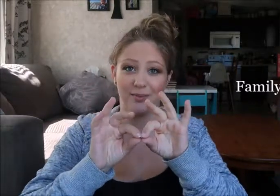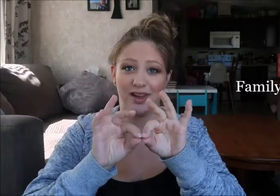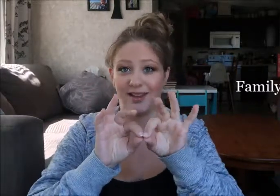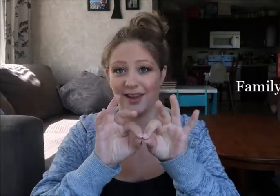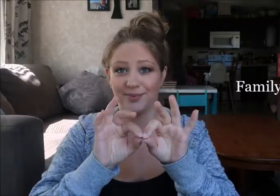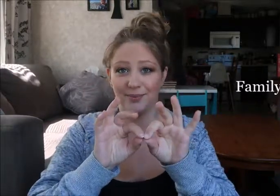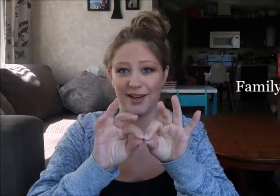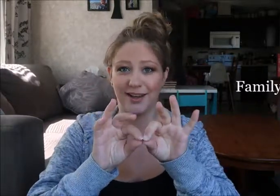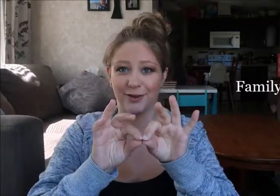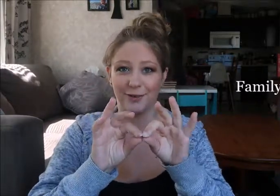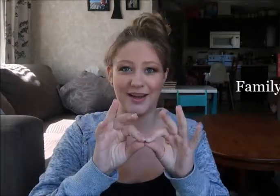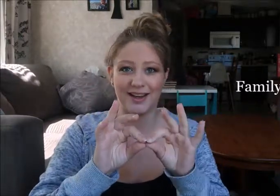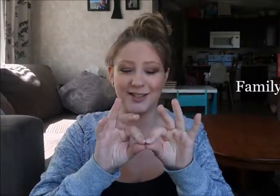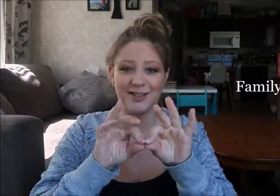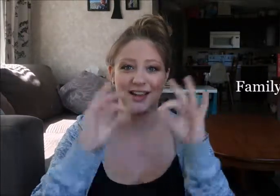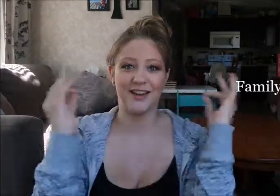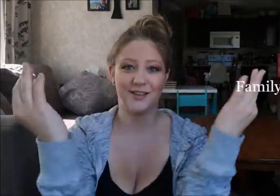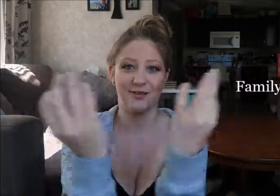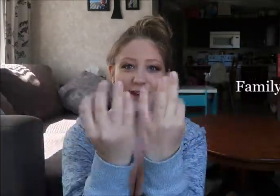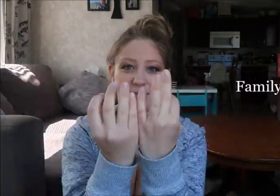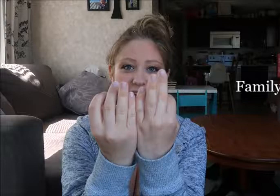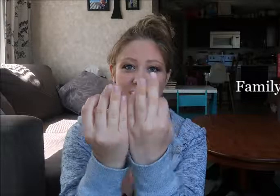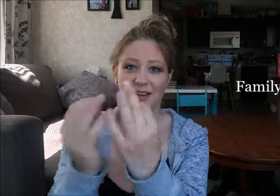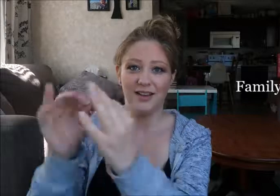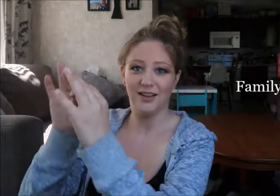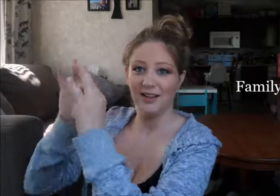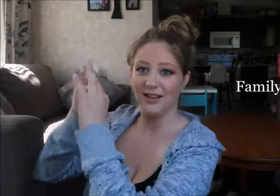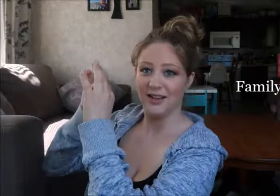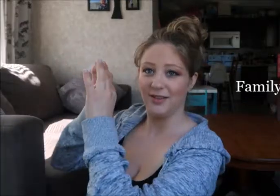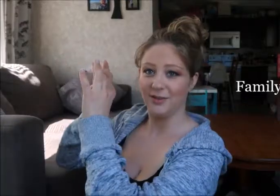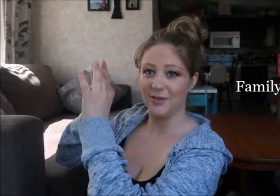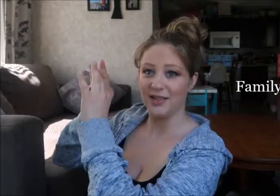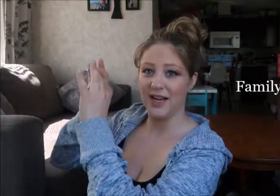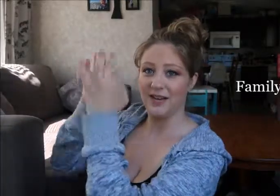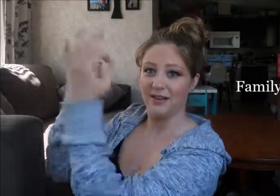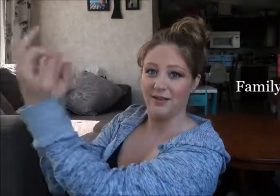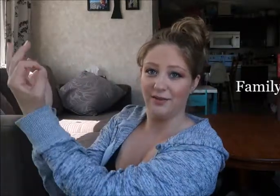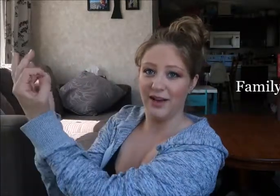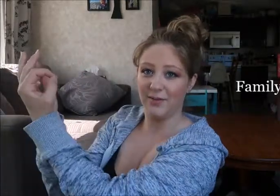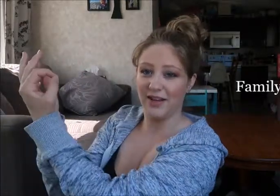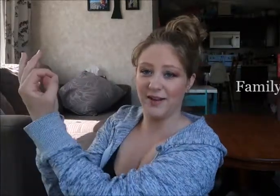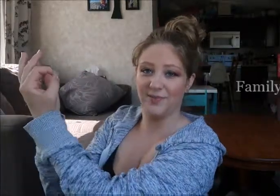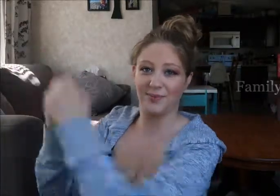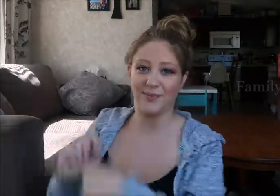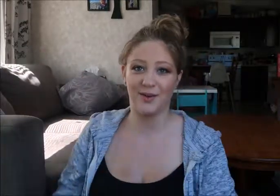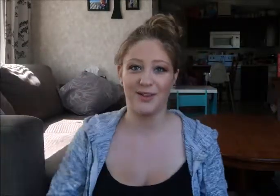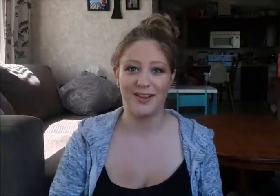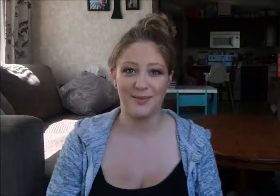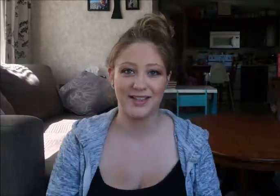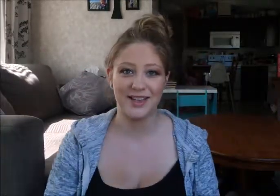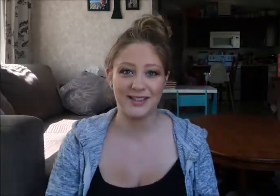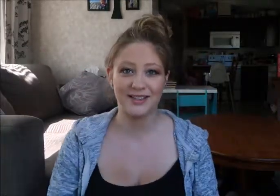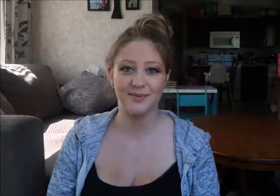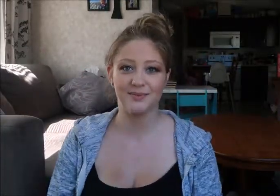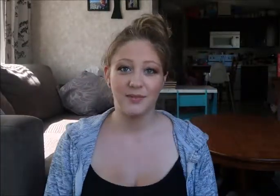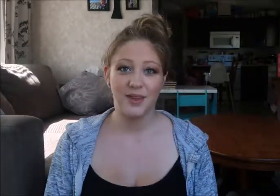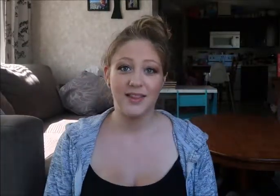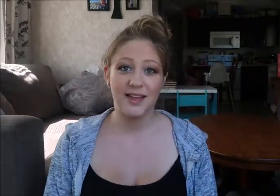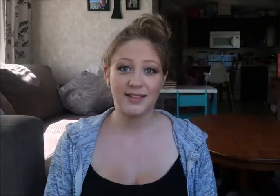family, like making a group, I guess you could say, family. And then from the side, family. Hopefully that makes sense. The next thing